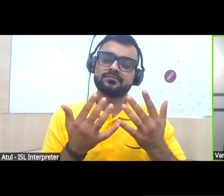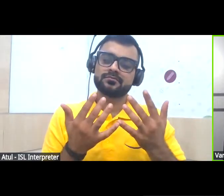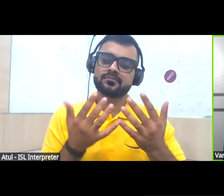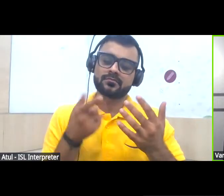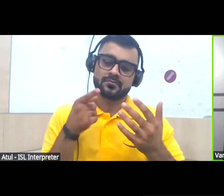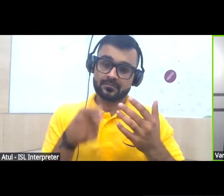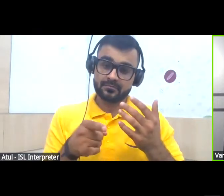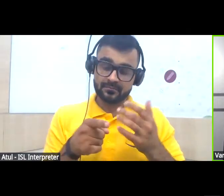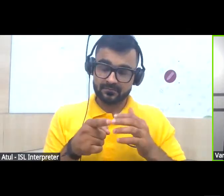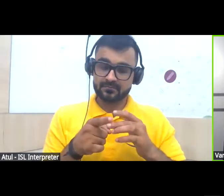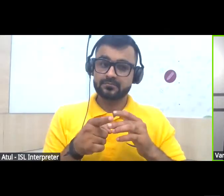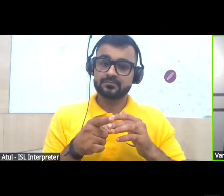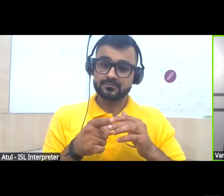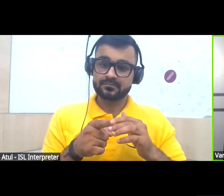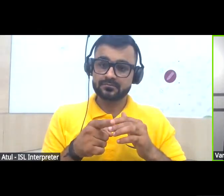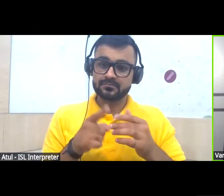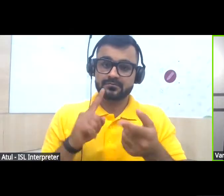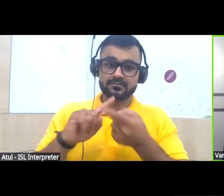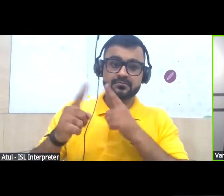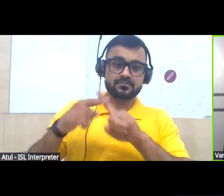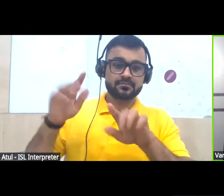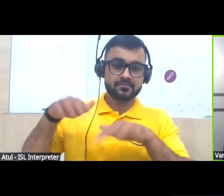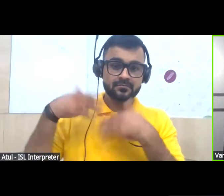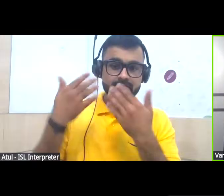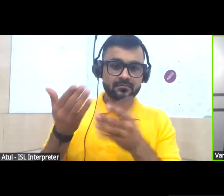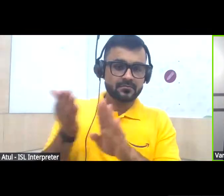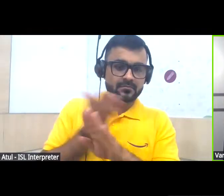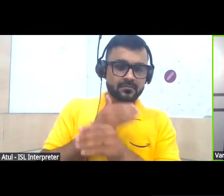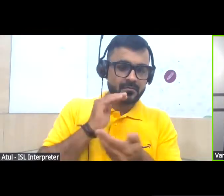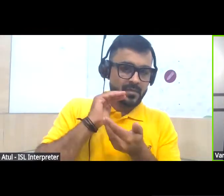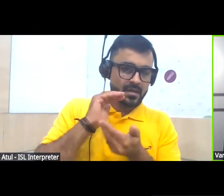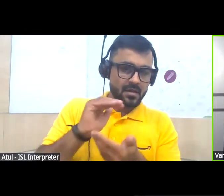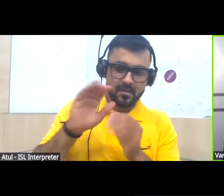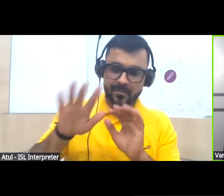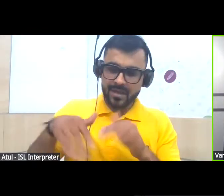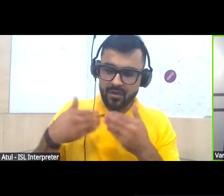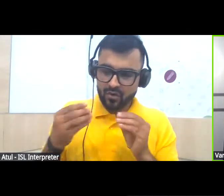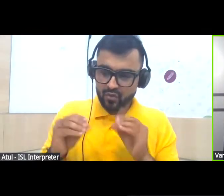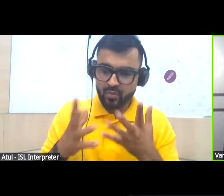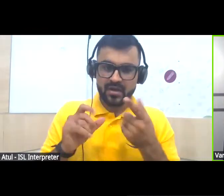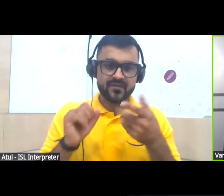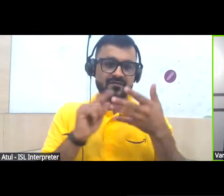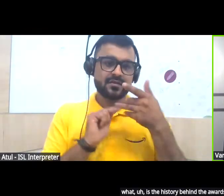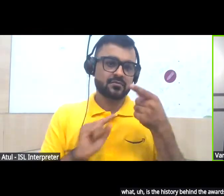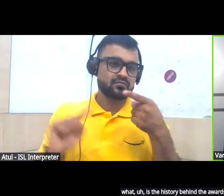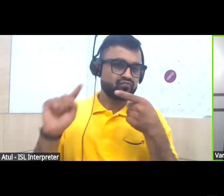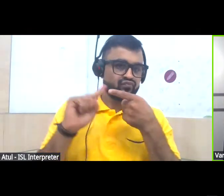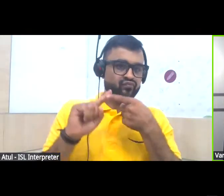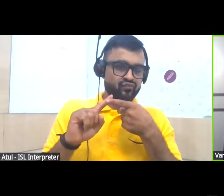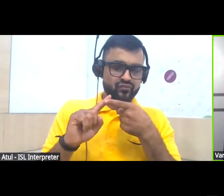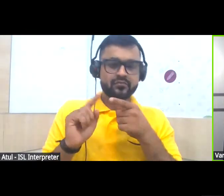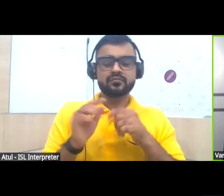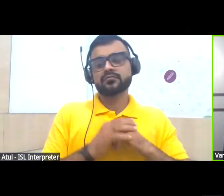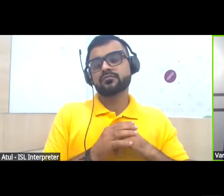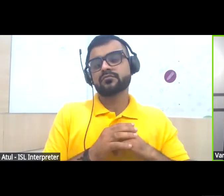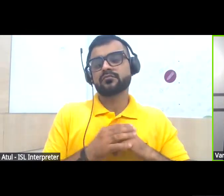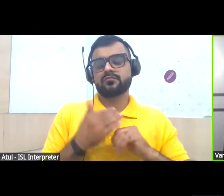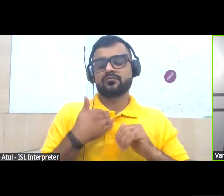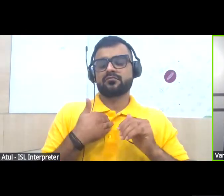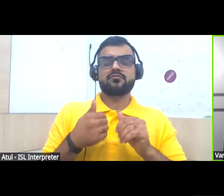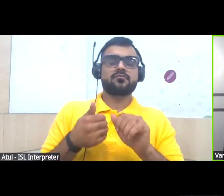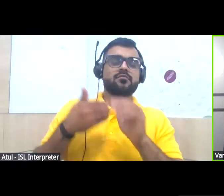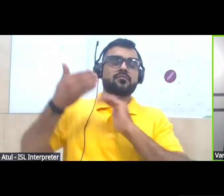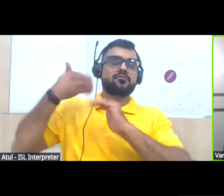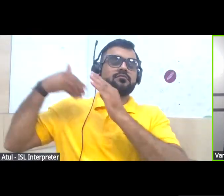what is the history behind the awards and how it started in the first place. So we go back